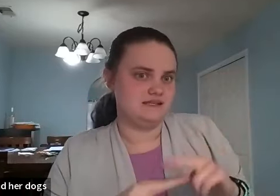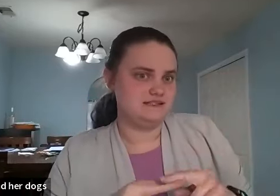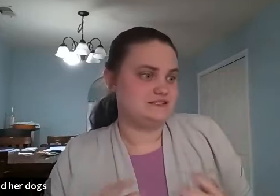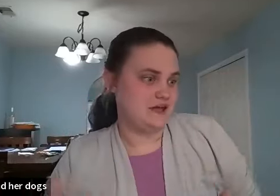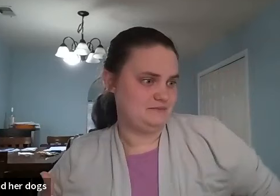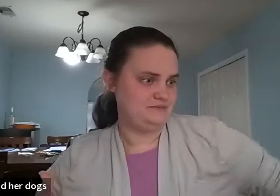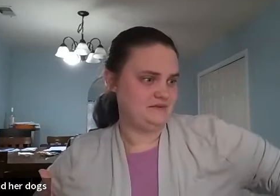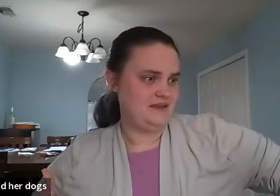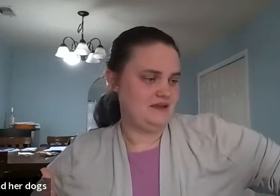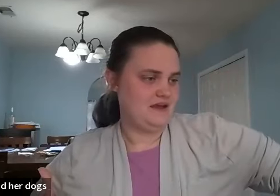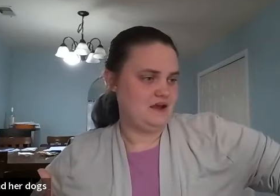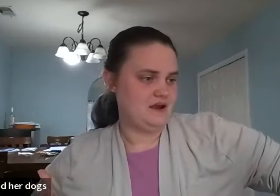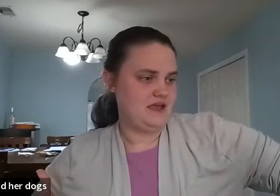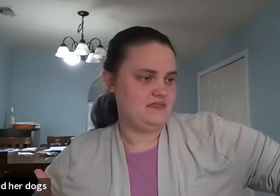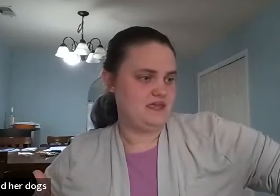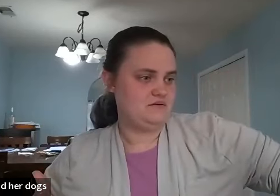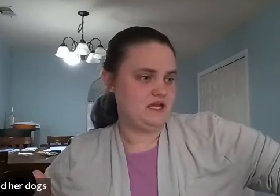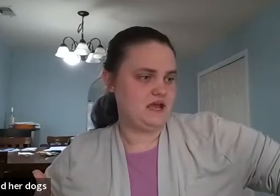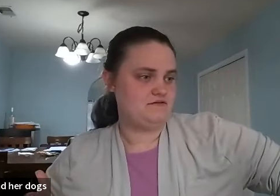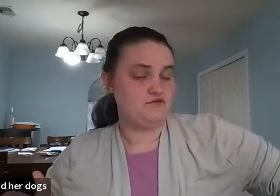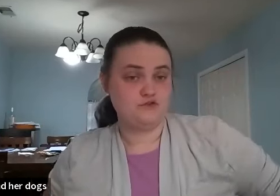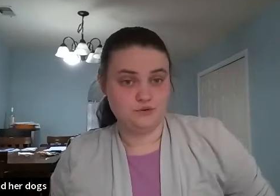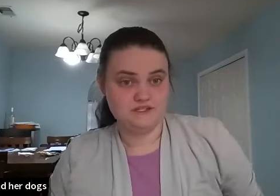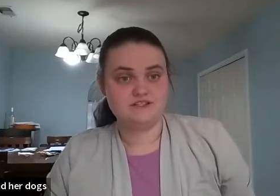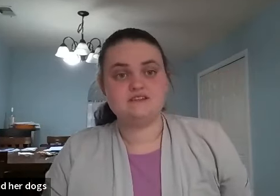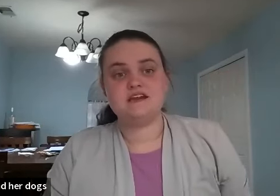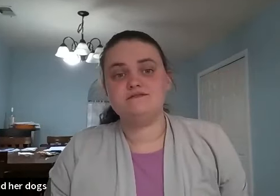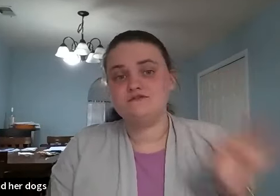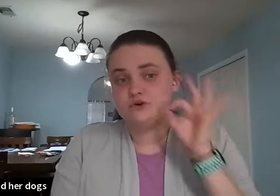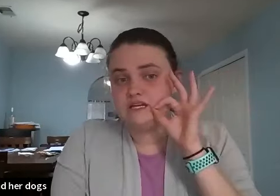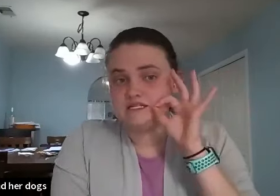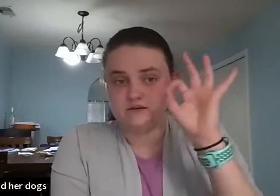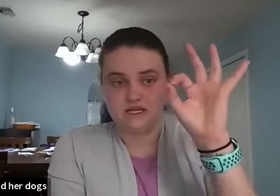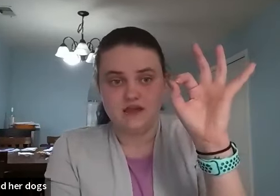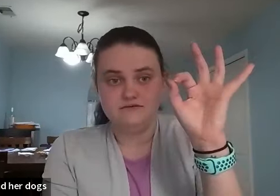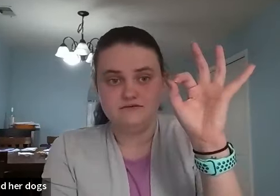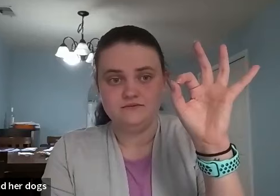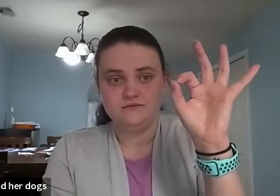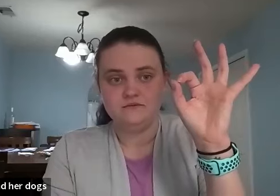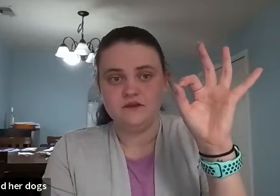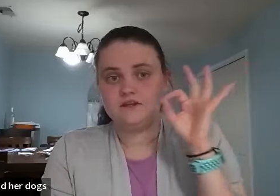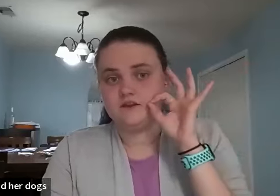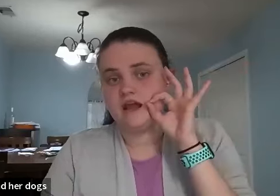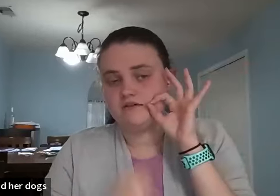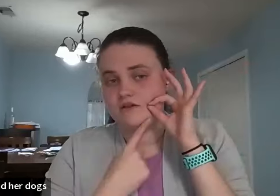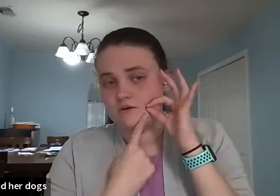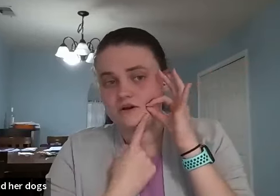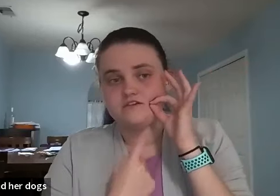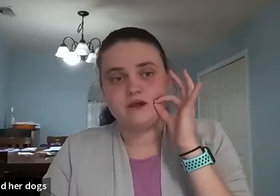signs. So, all right, then we have fruit. So the sign for fruit is going to be an F. You're going to have it on the corner of your mouth